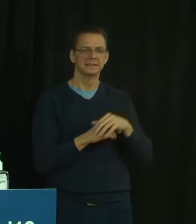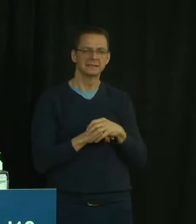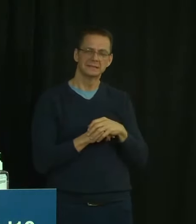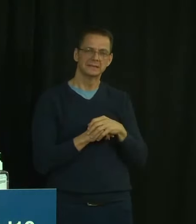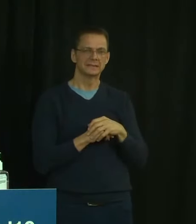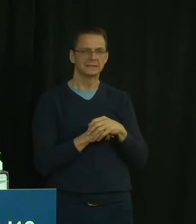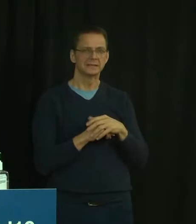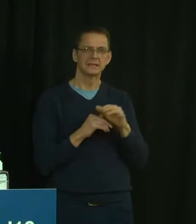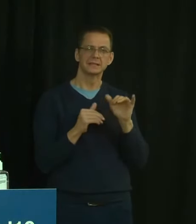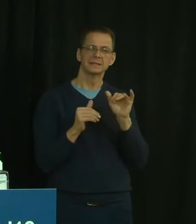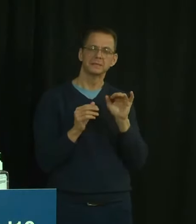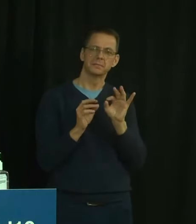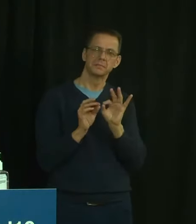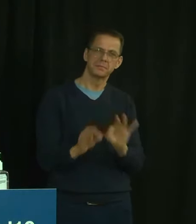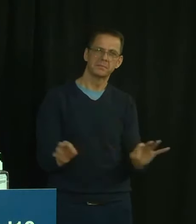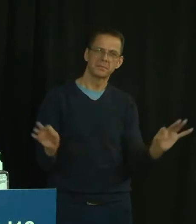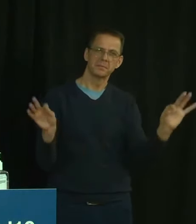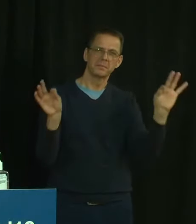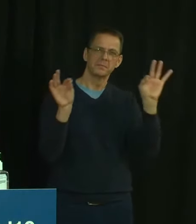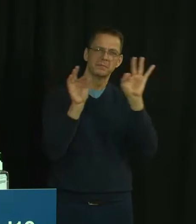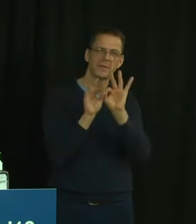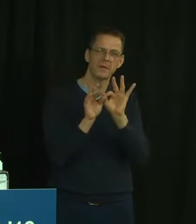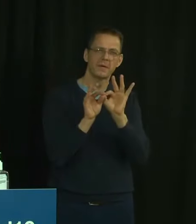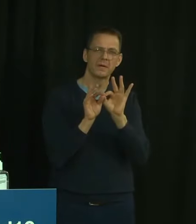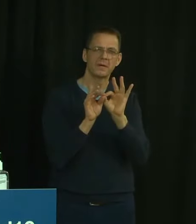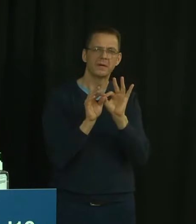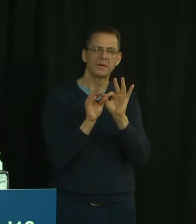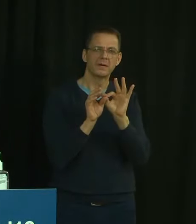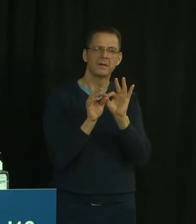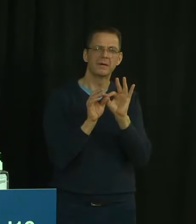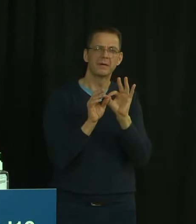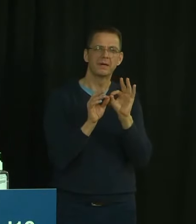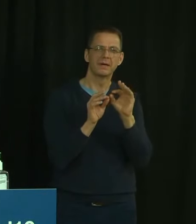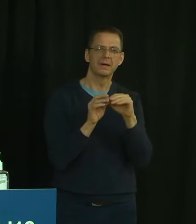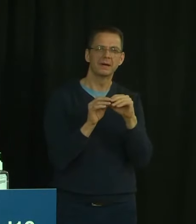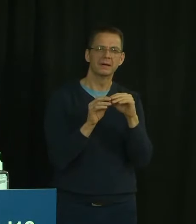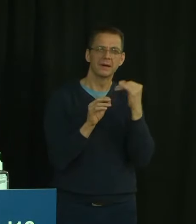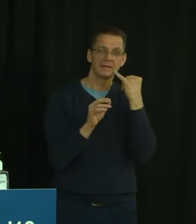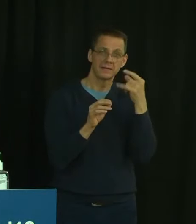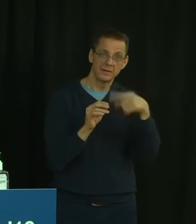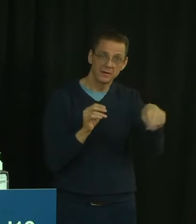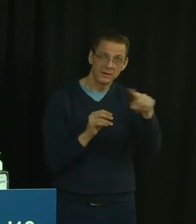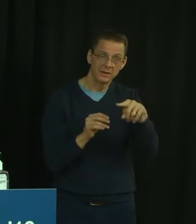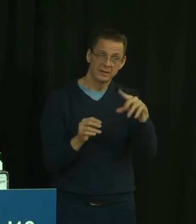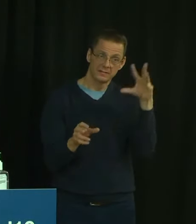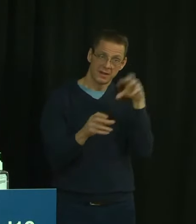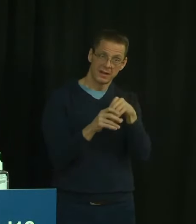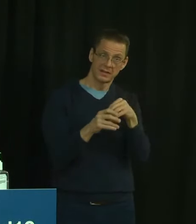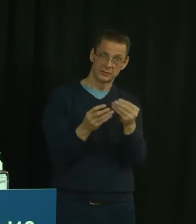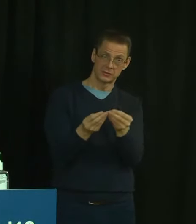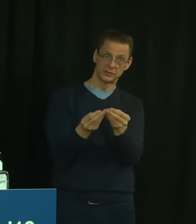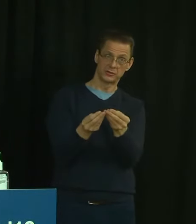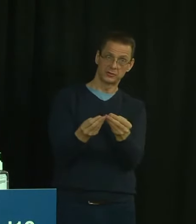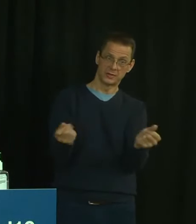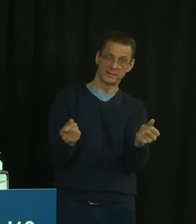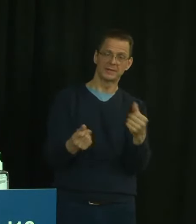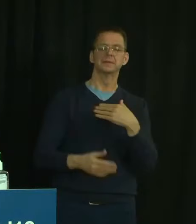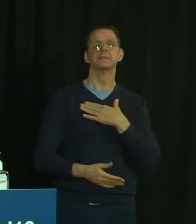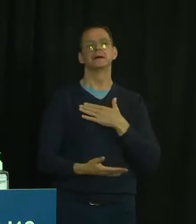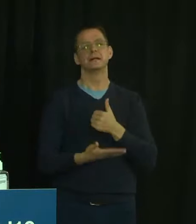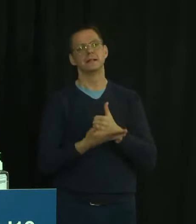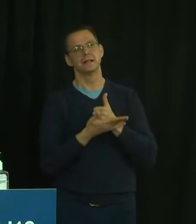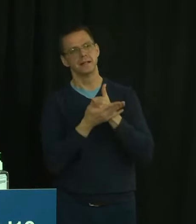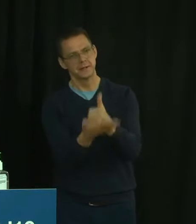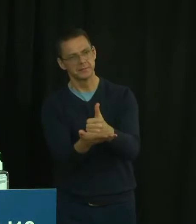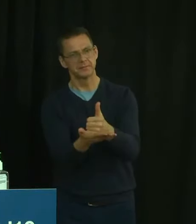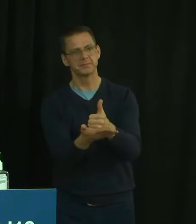we are wanting to make sure that we're part of the solution and protecting our communities, need to be thinking about our actions every day